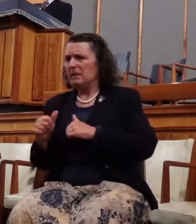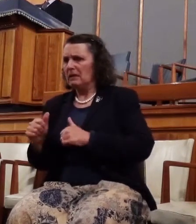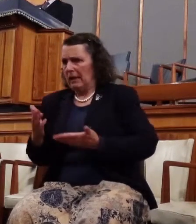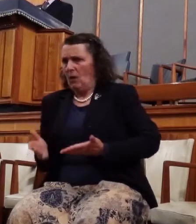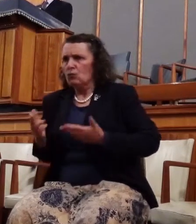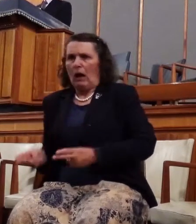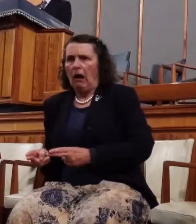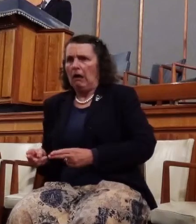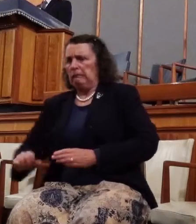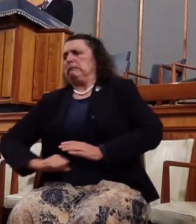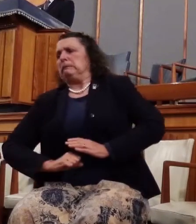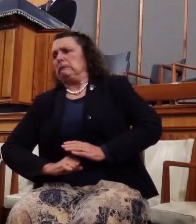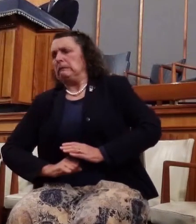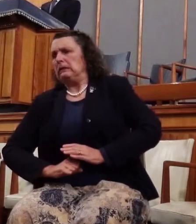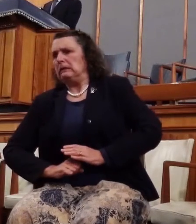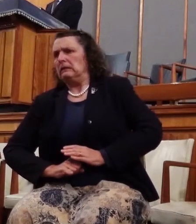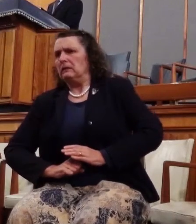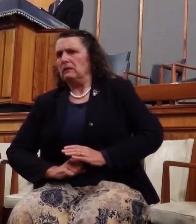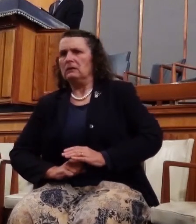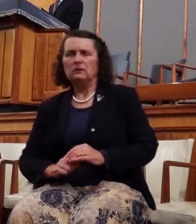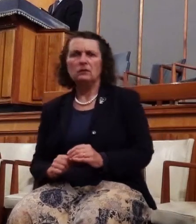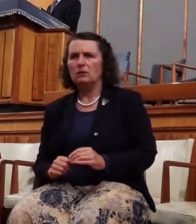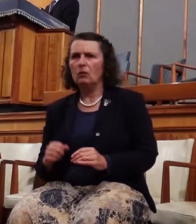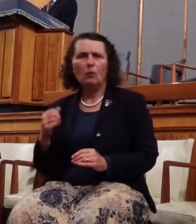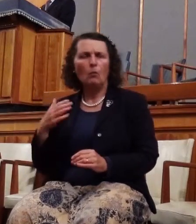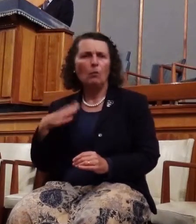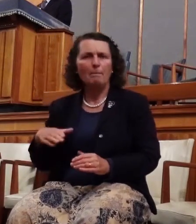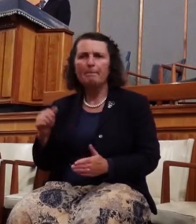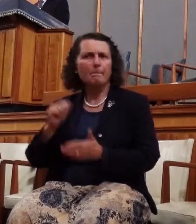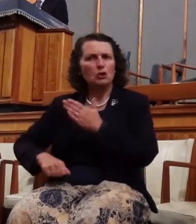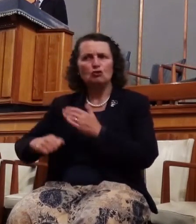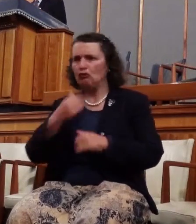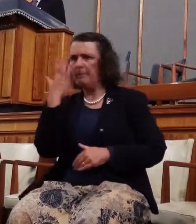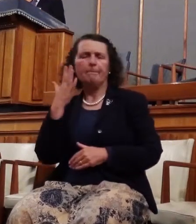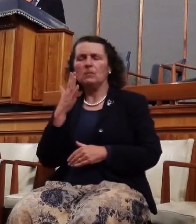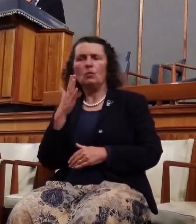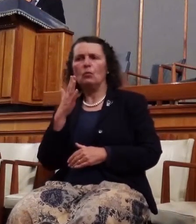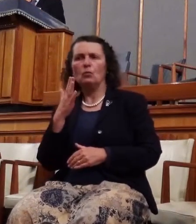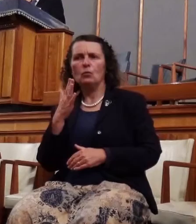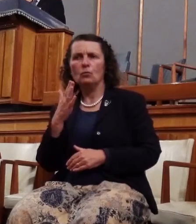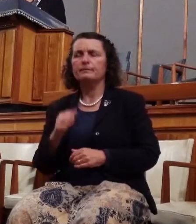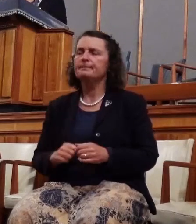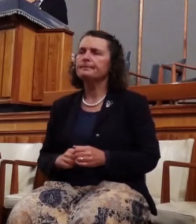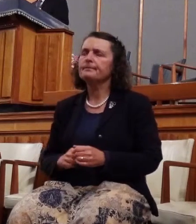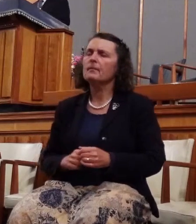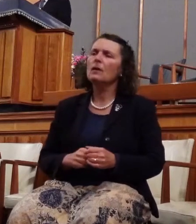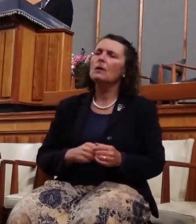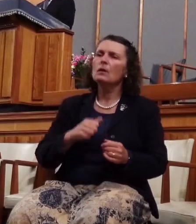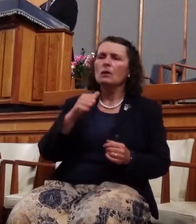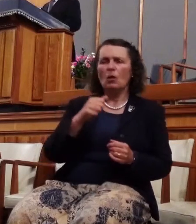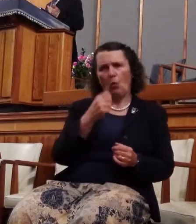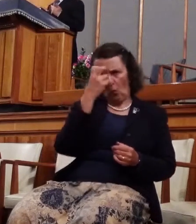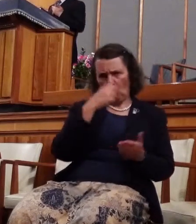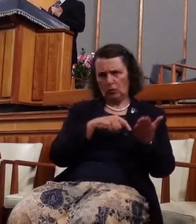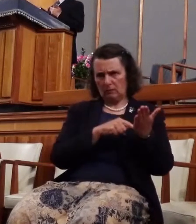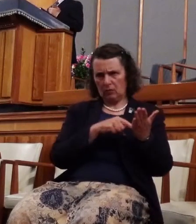that great shame. When I read the text, it reminds me what Jonah said, the prophet Jonah in Jonah chapter 4. He